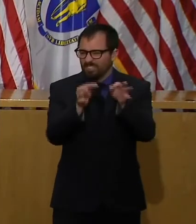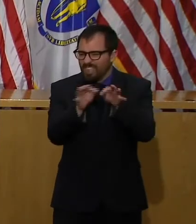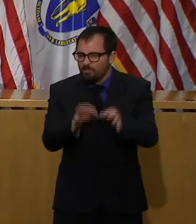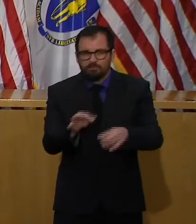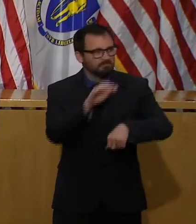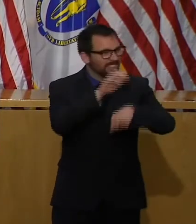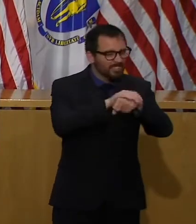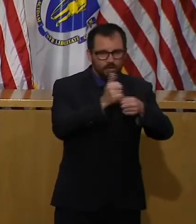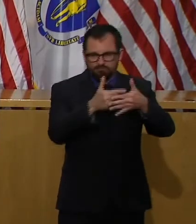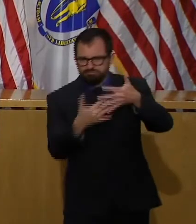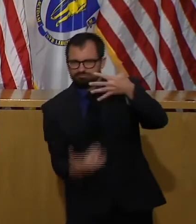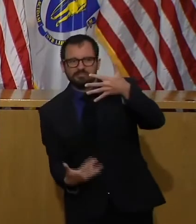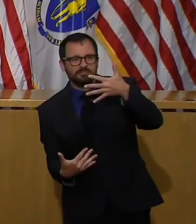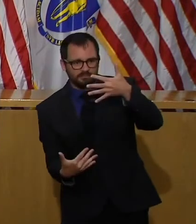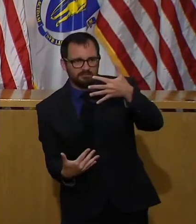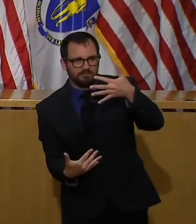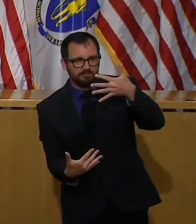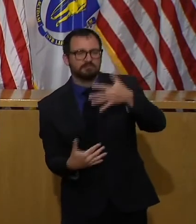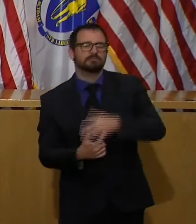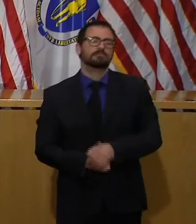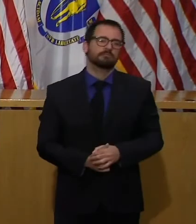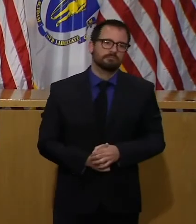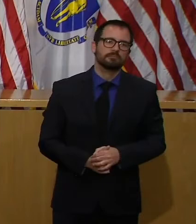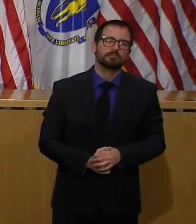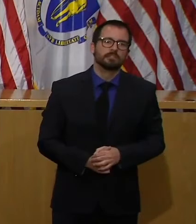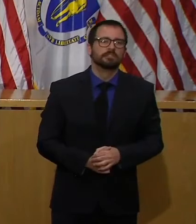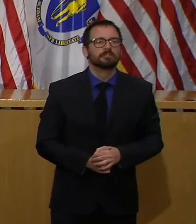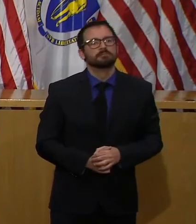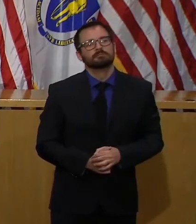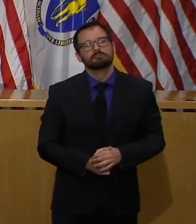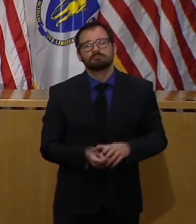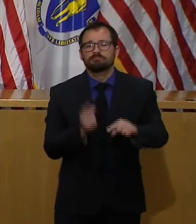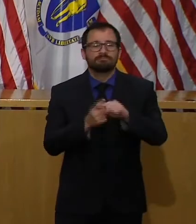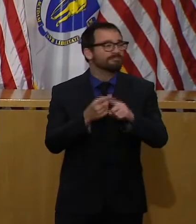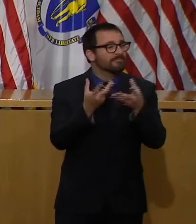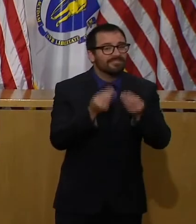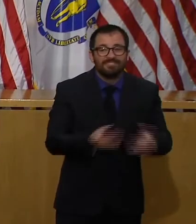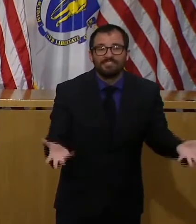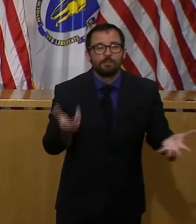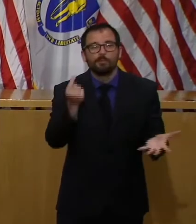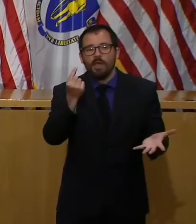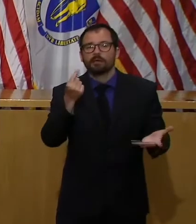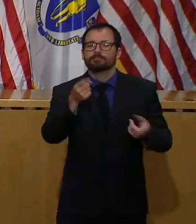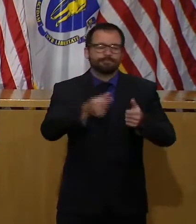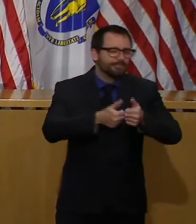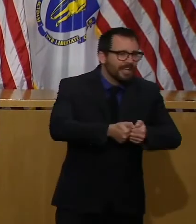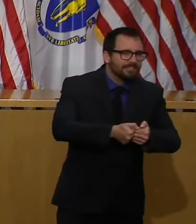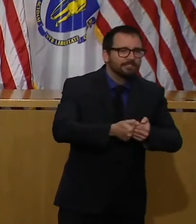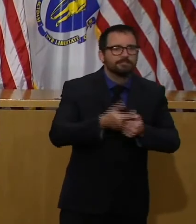websites and social media images, and digital video materials. And now I'd like to show you